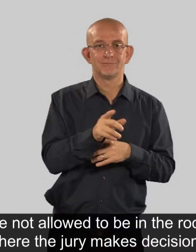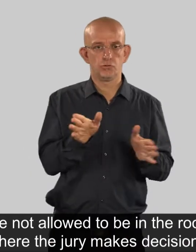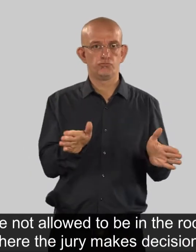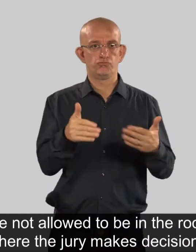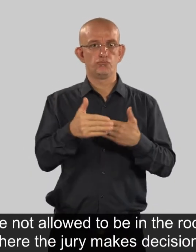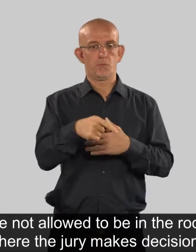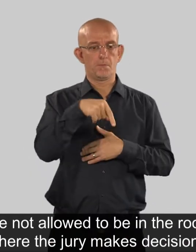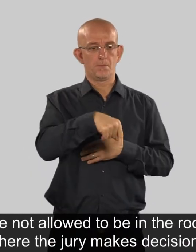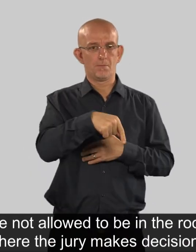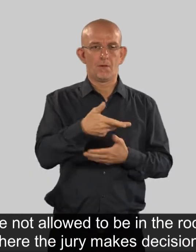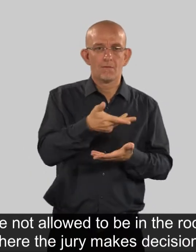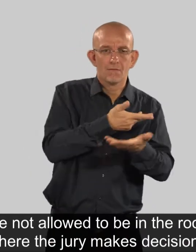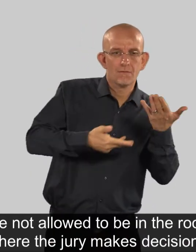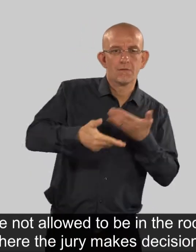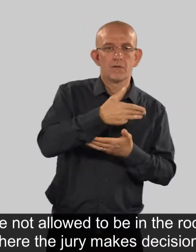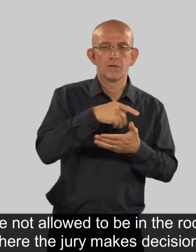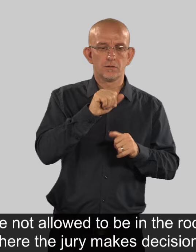room where the jury makes decisions.